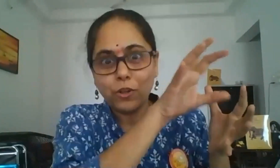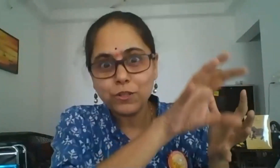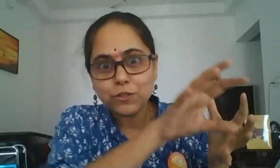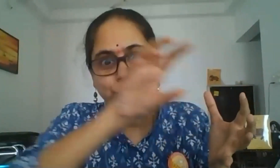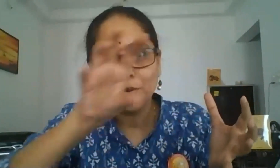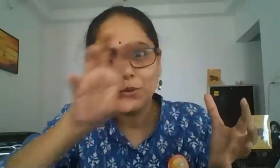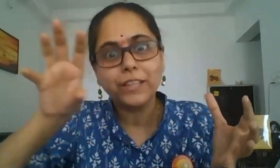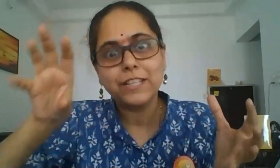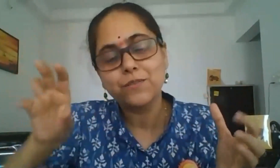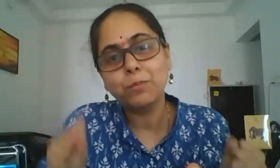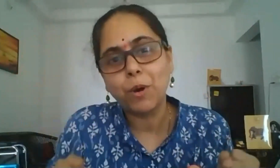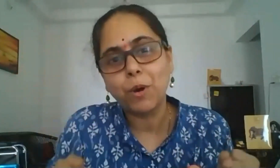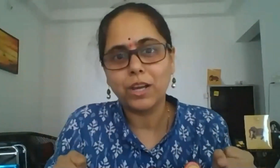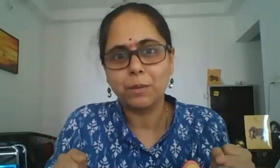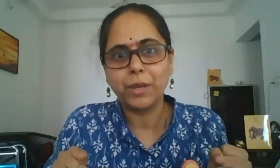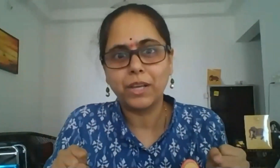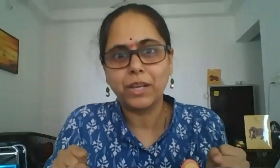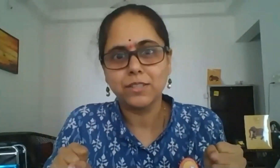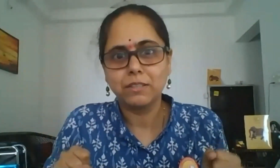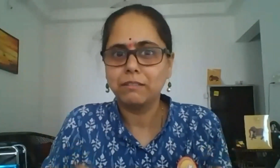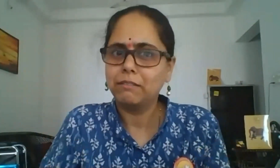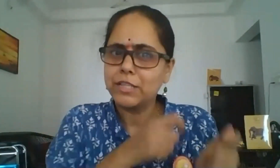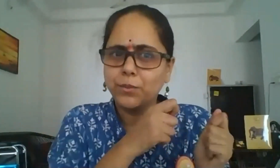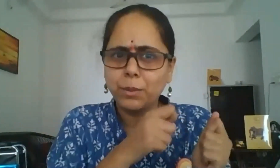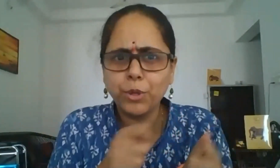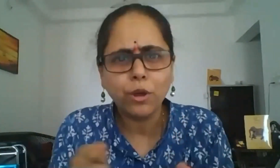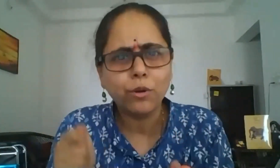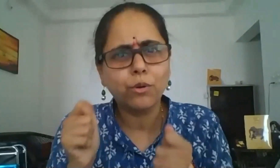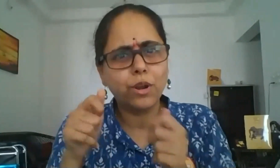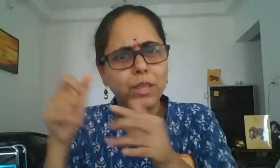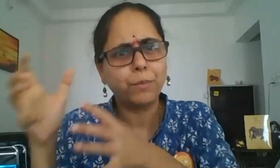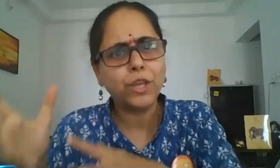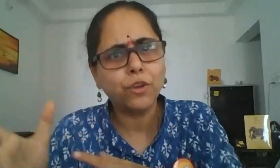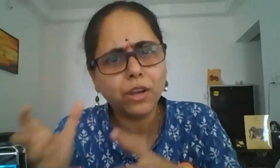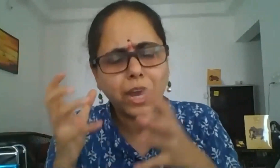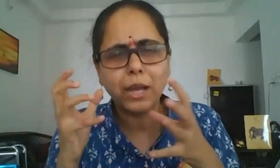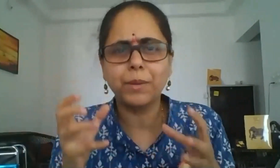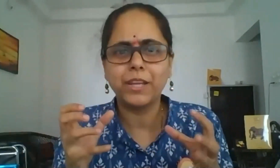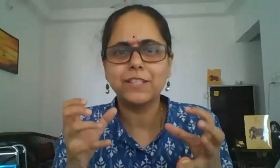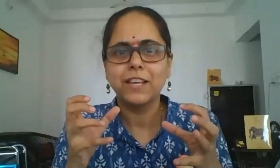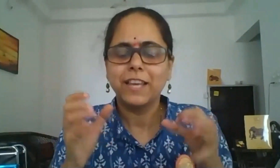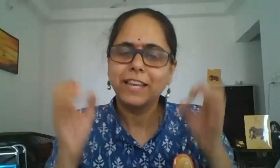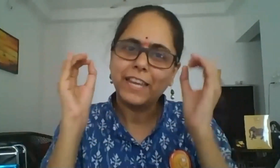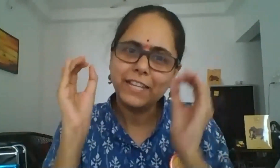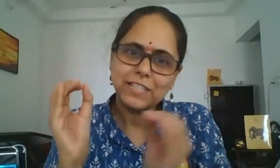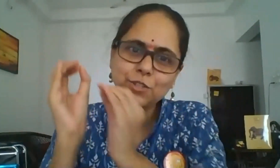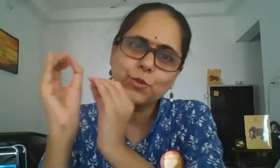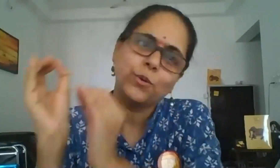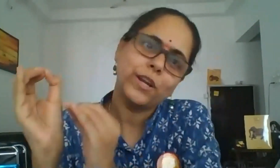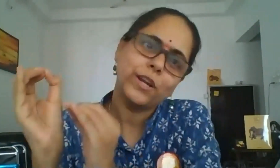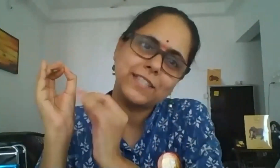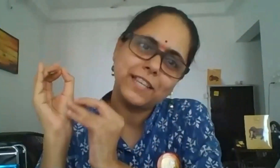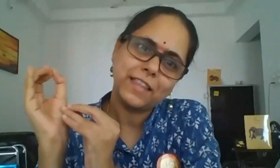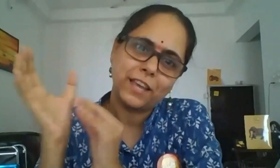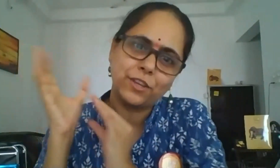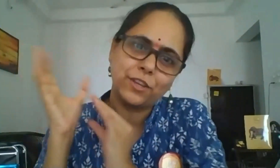also doing this with Paura Karmikas. They sweep your road, they pick your garbage. Can I just go and say thank you to